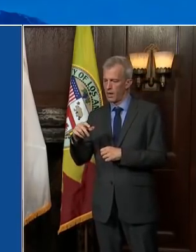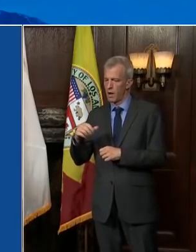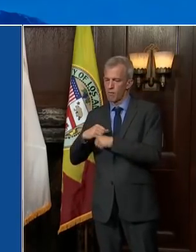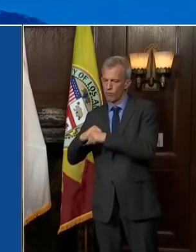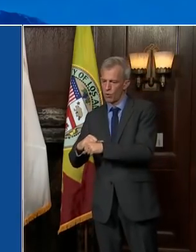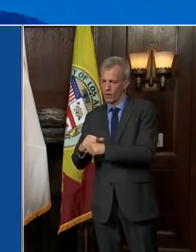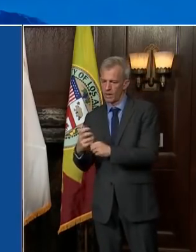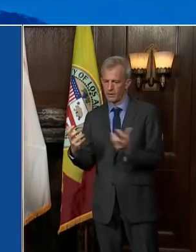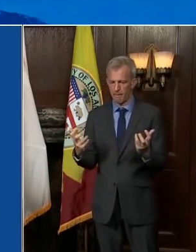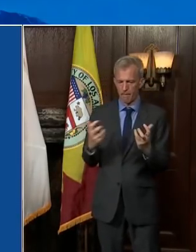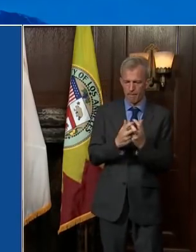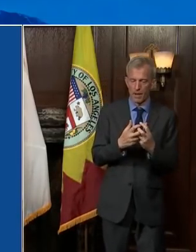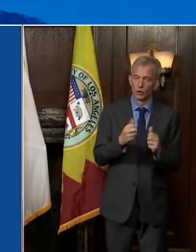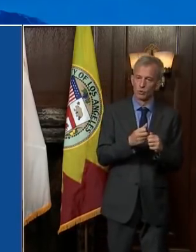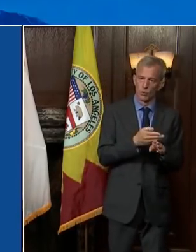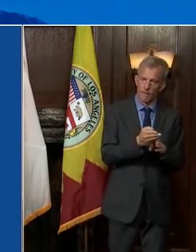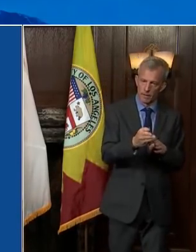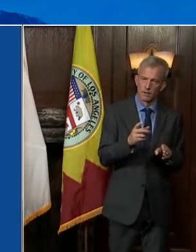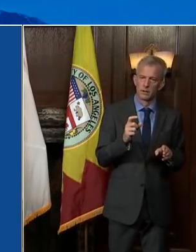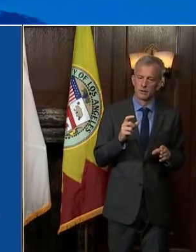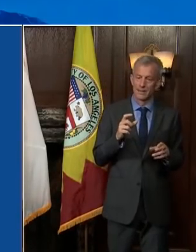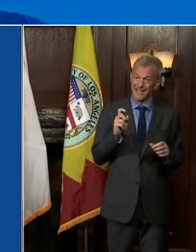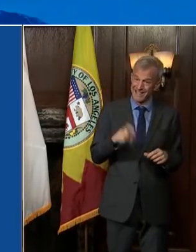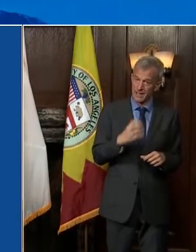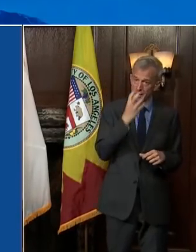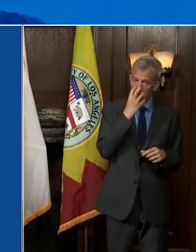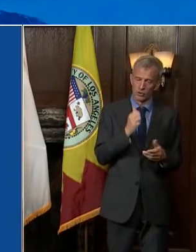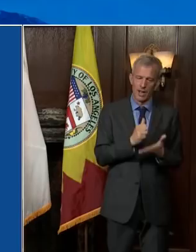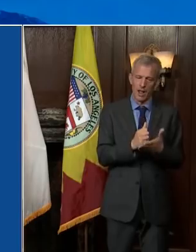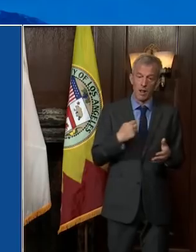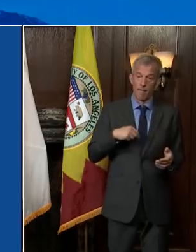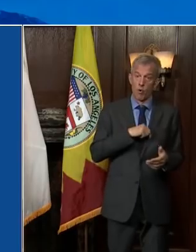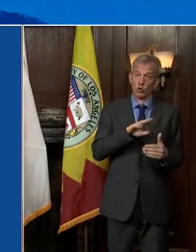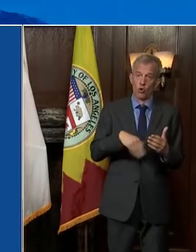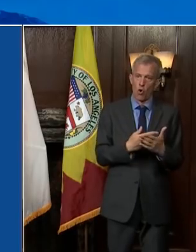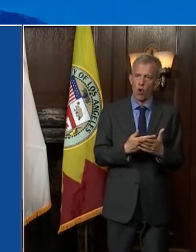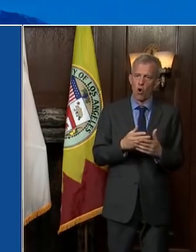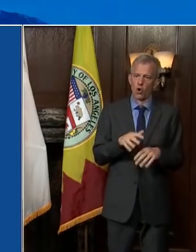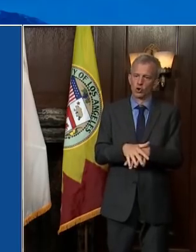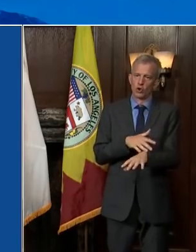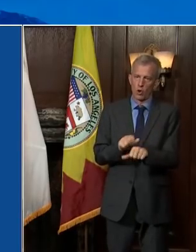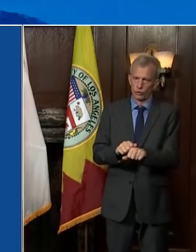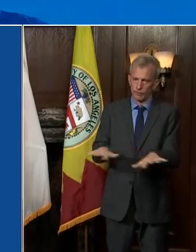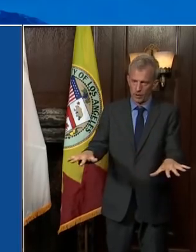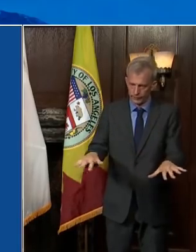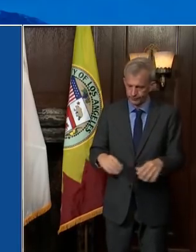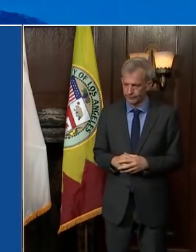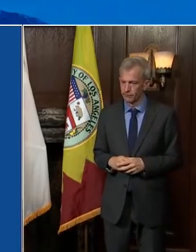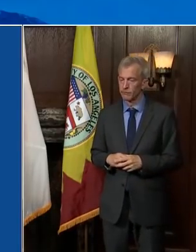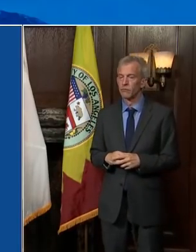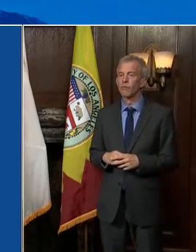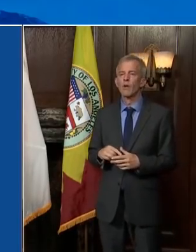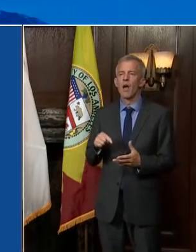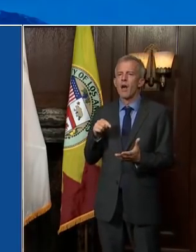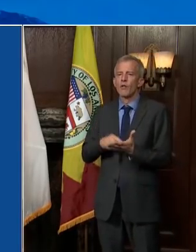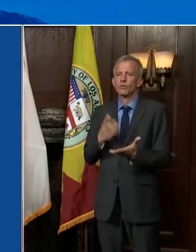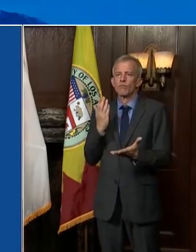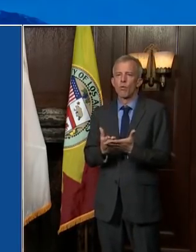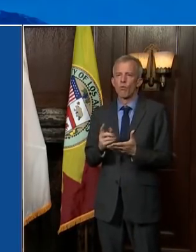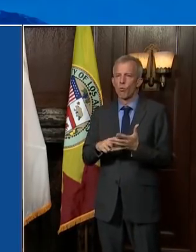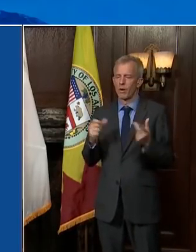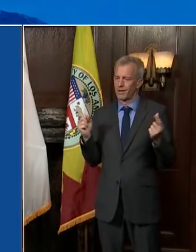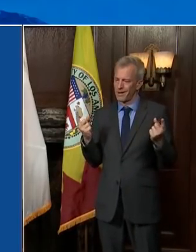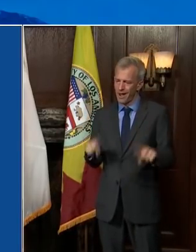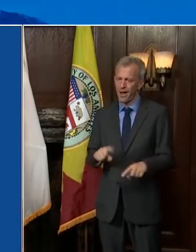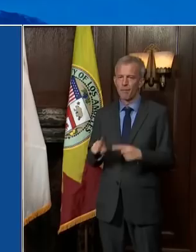and workers that need them to help us all slow the spread. This is proof of what can happen when we come together and